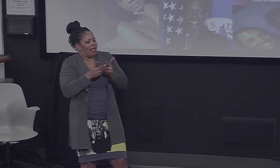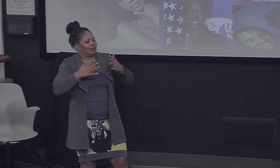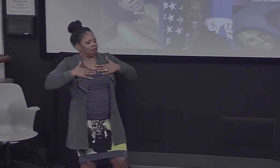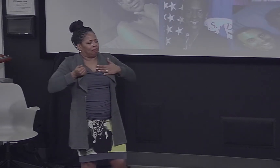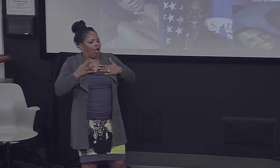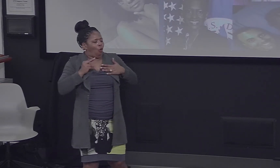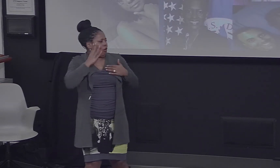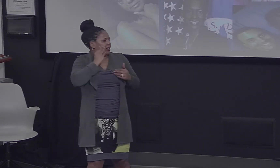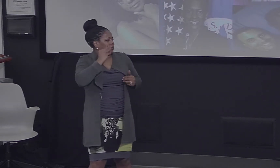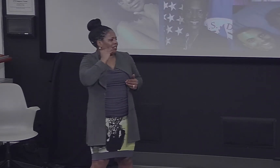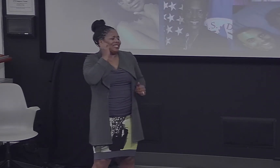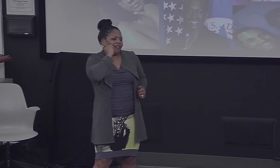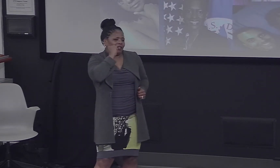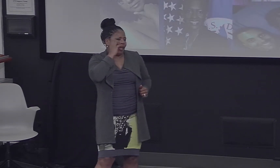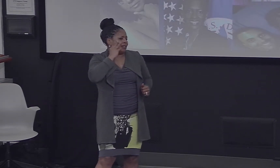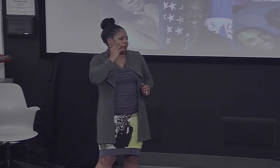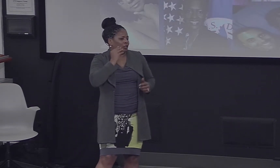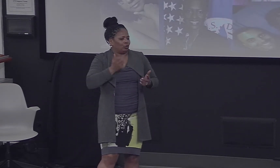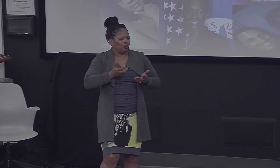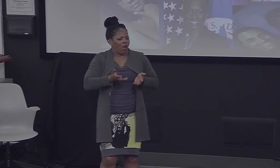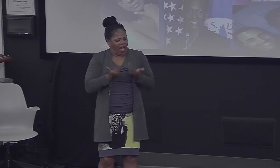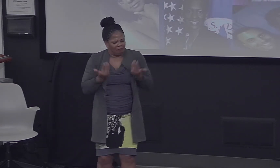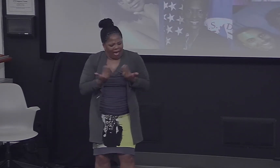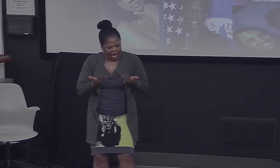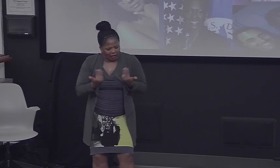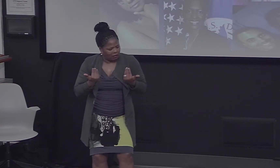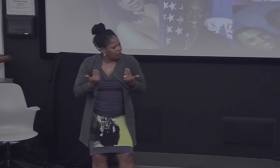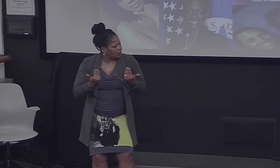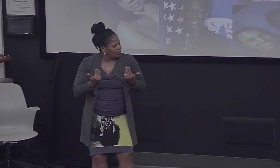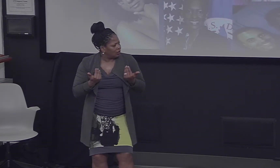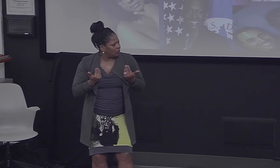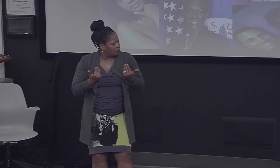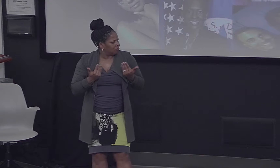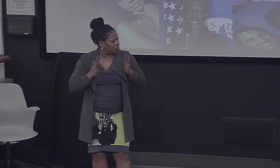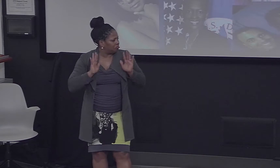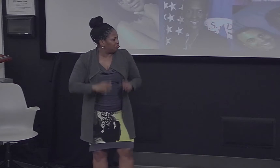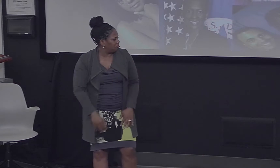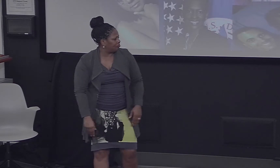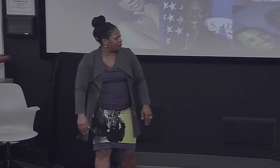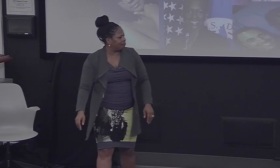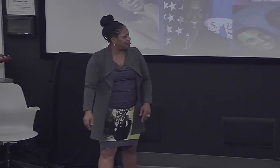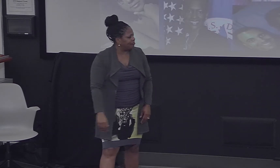deaf consumers. But I need to start from my everyday experience and begin to unpack that first.